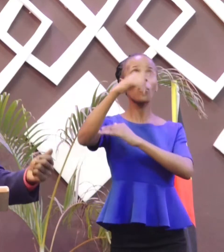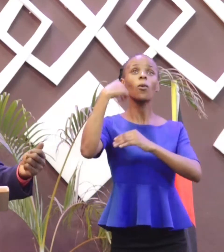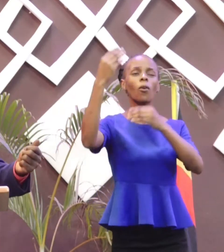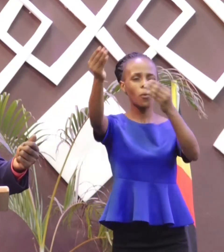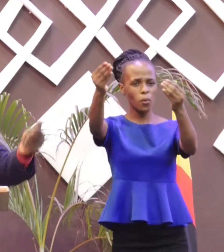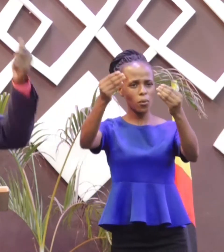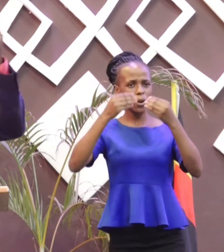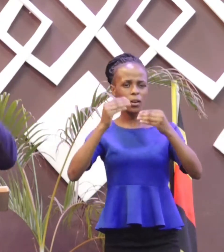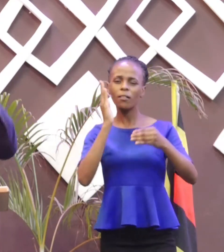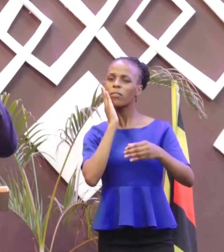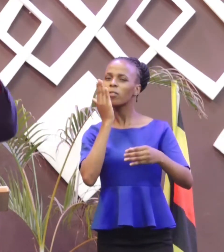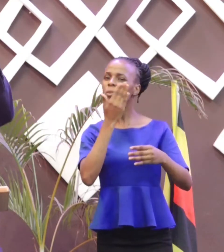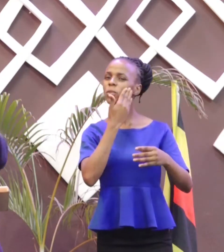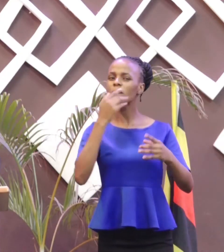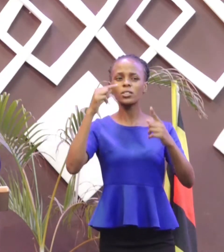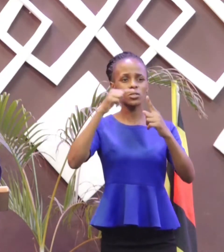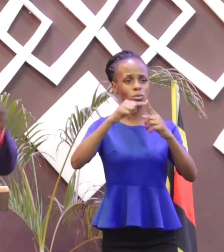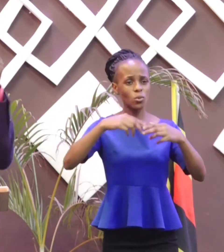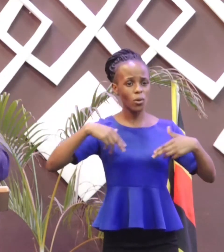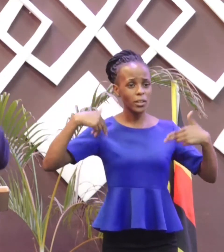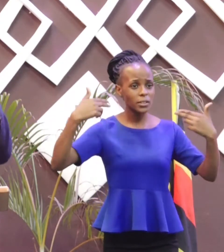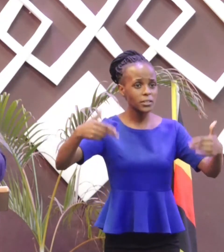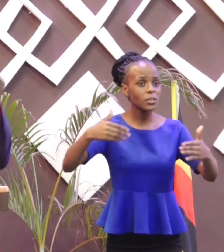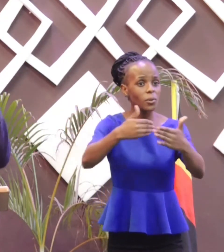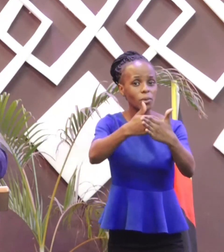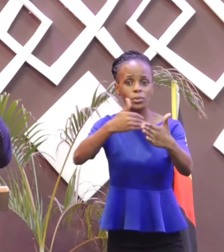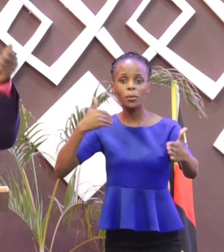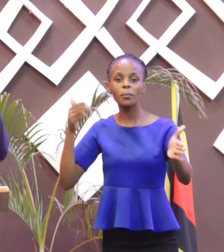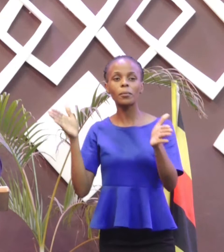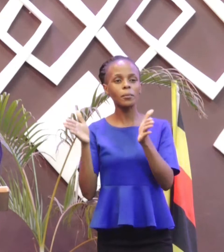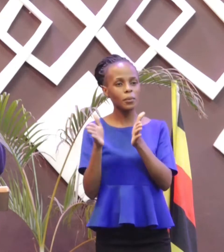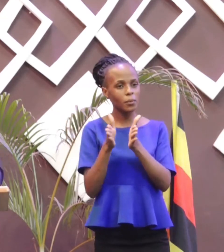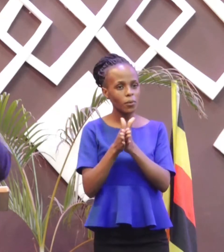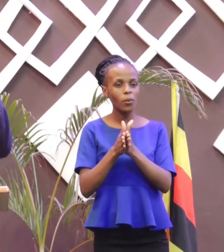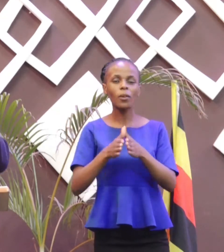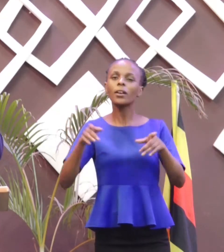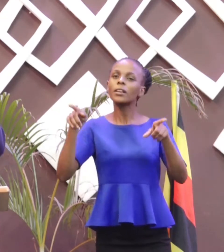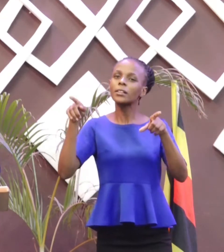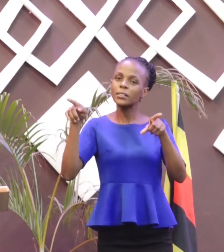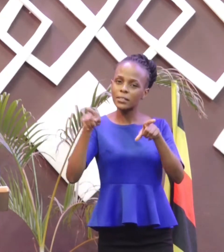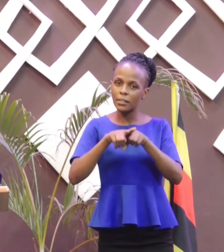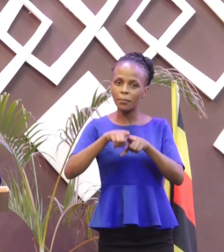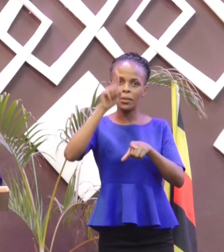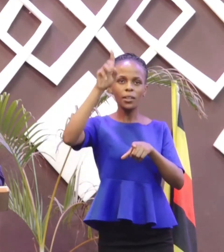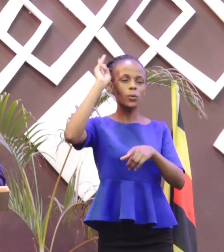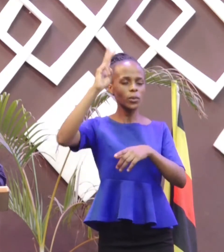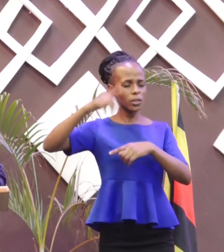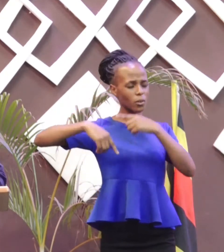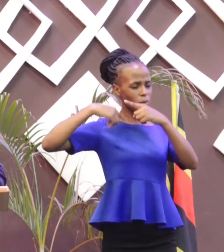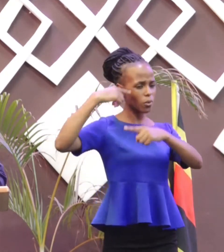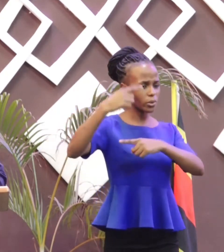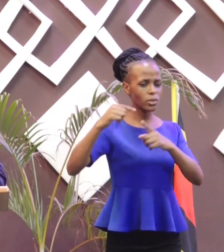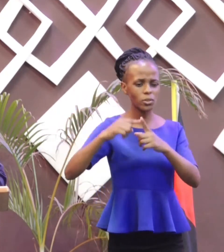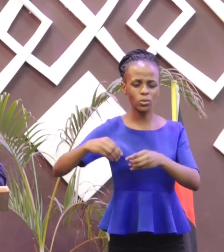former generation will still give grace and much abounding grace to the new generation. Che